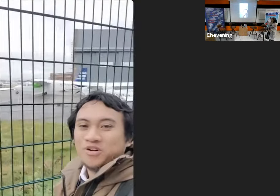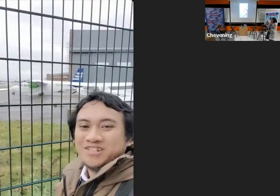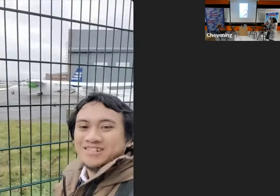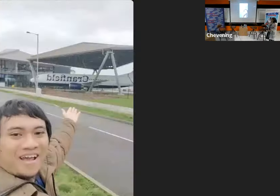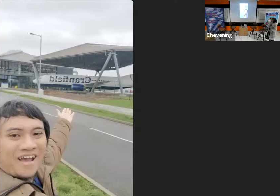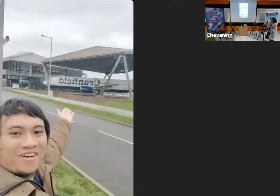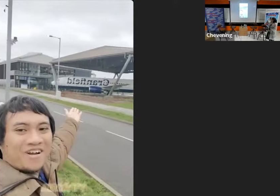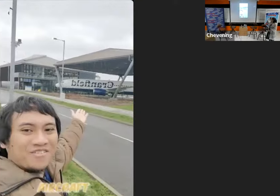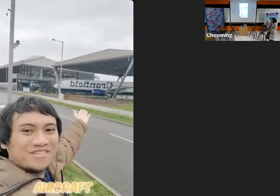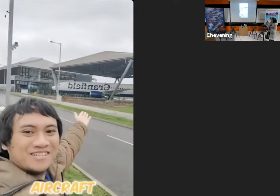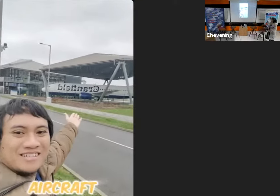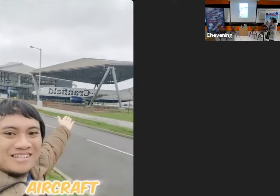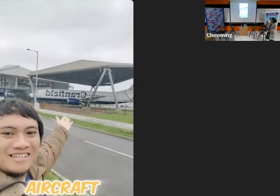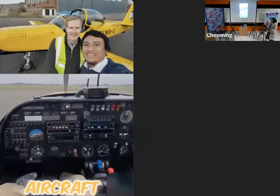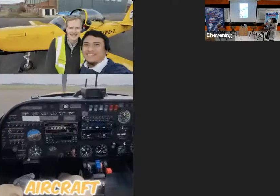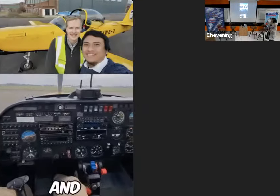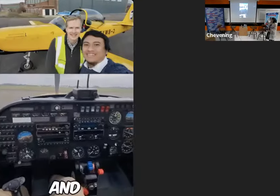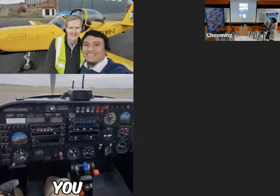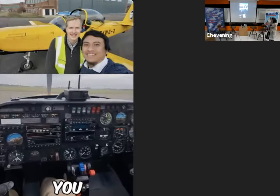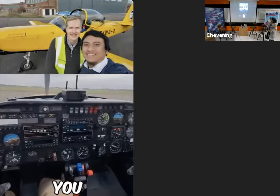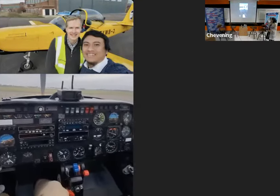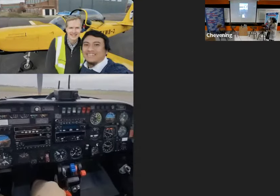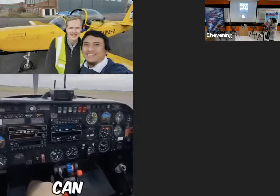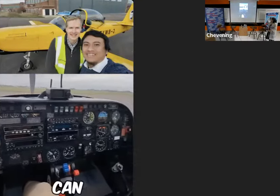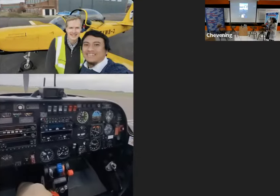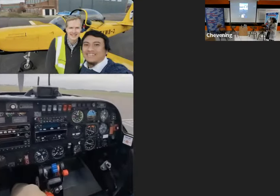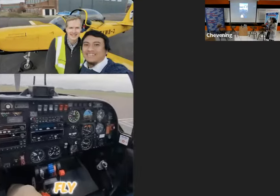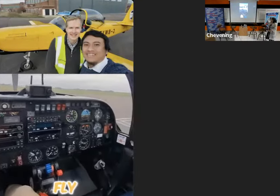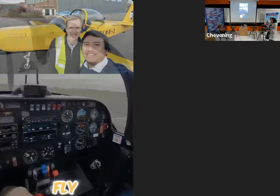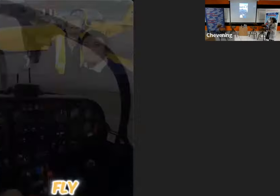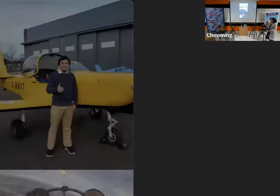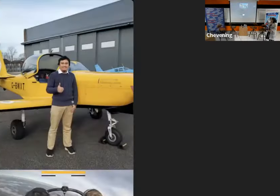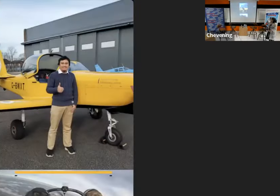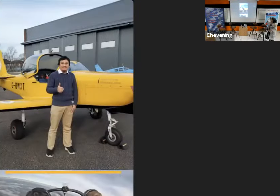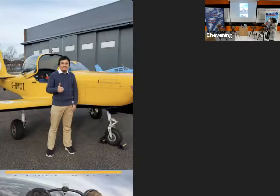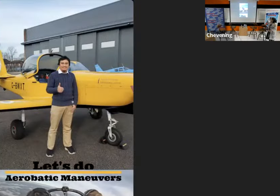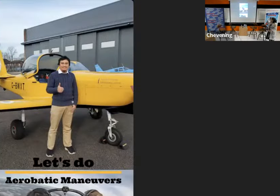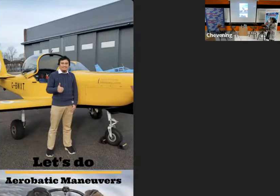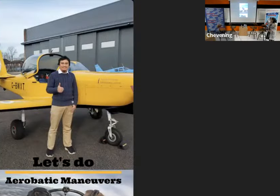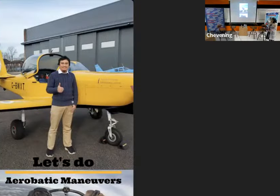airport Aircraft and you Can